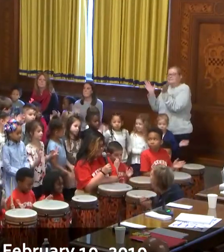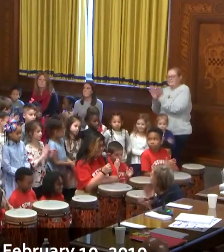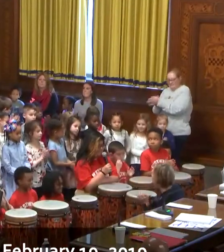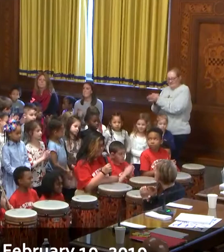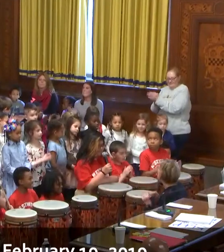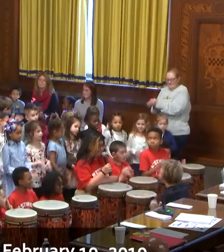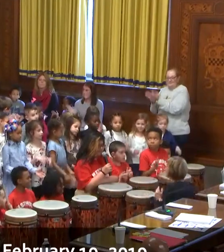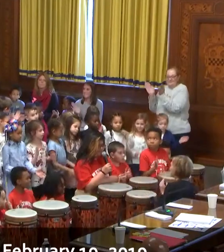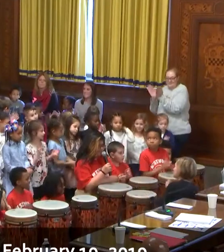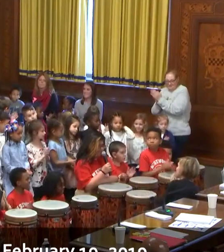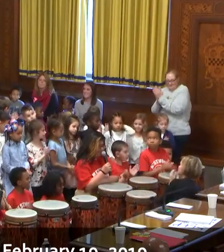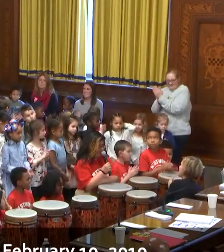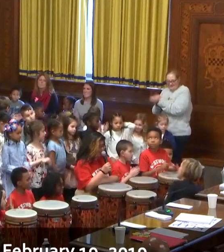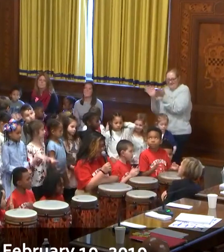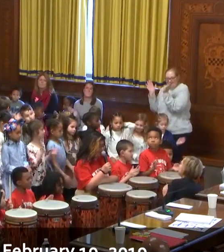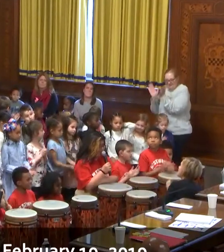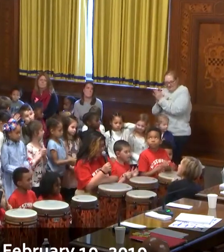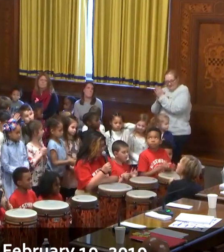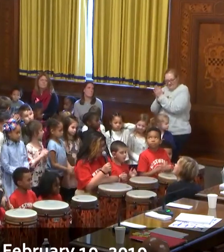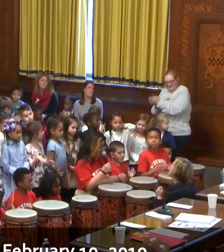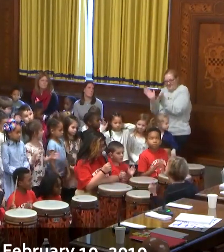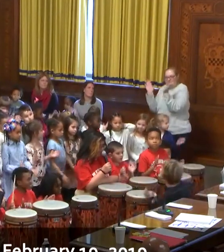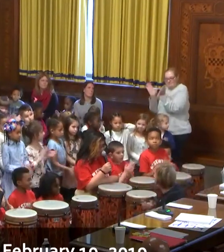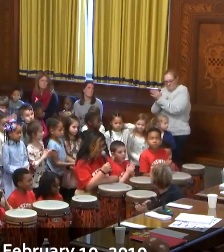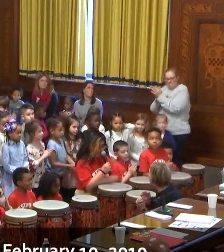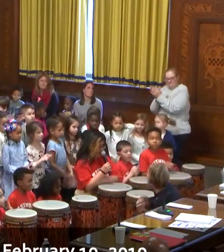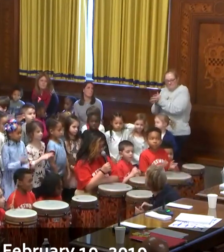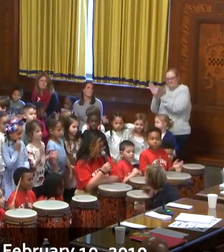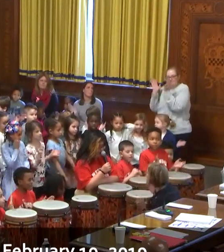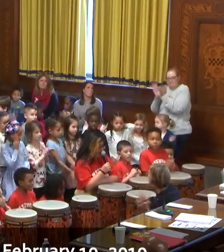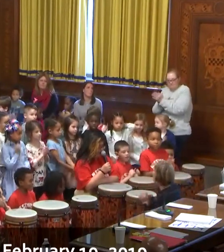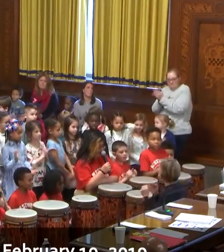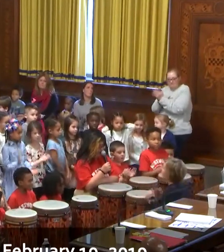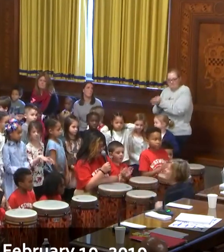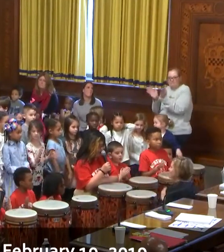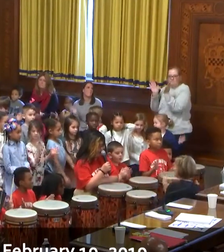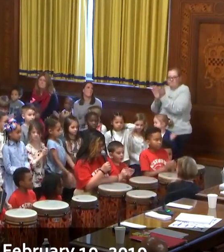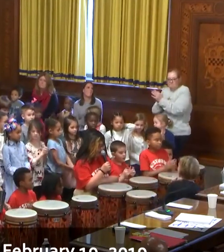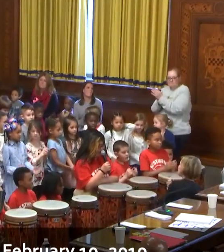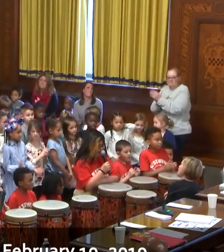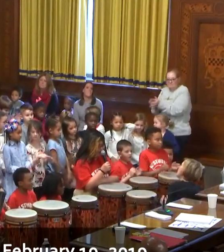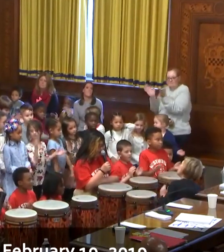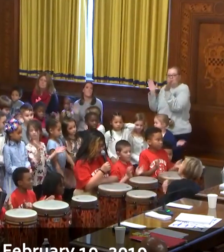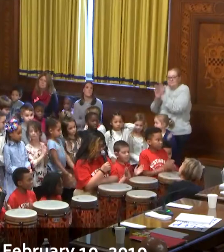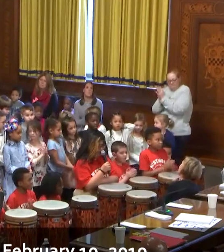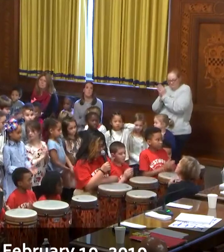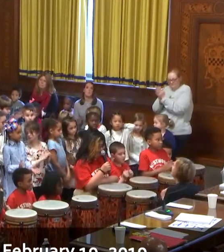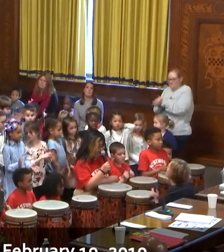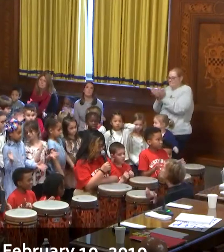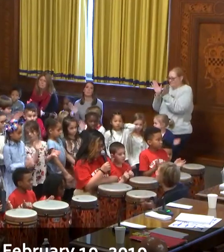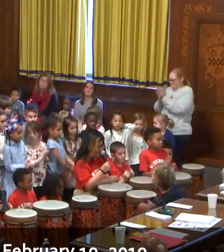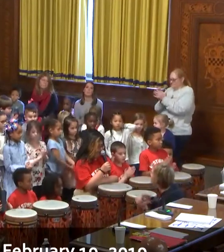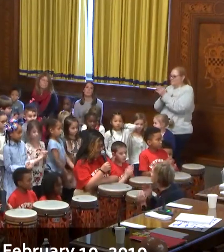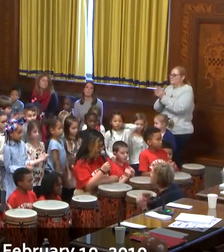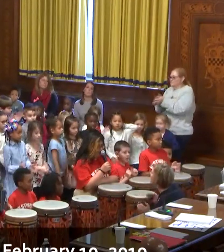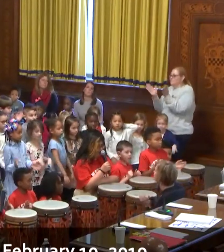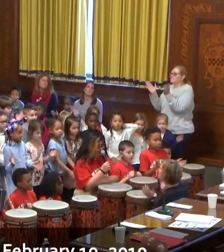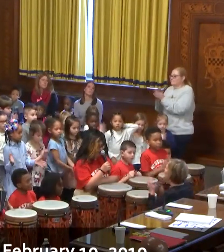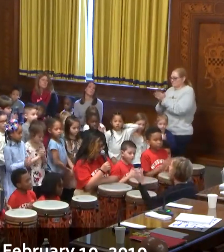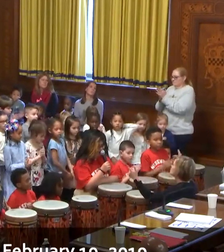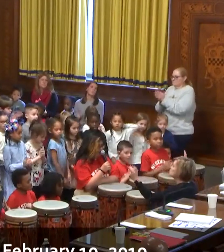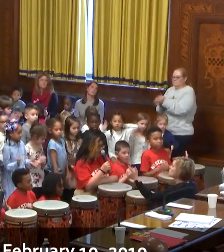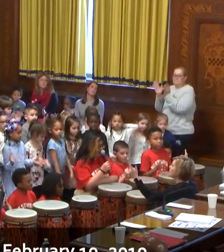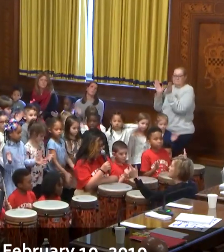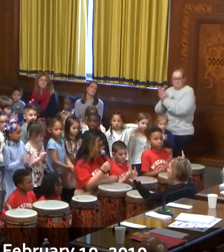said to me, you better take time in life. Take time in life, you better take time in life, you better take time